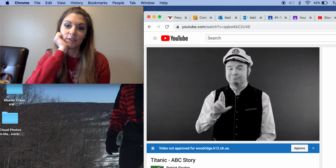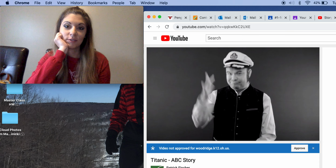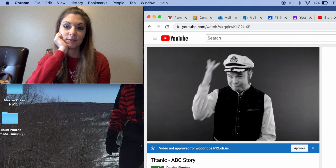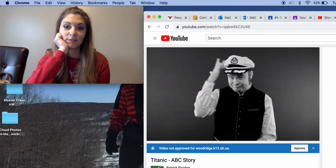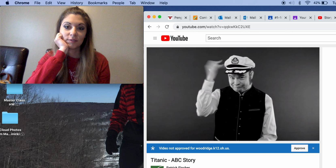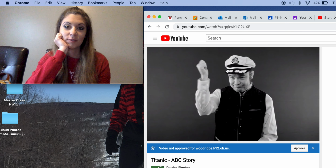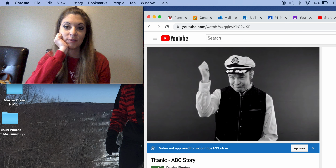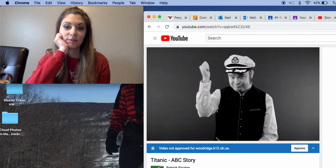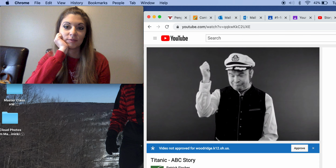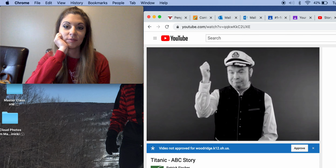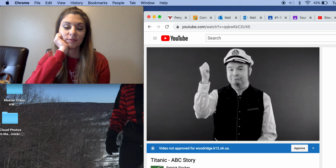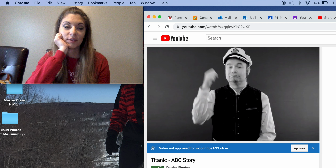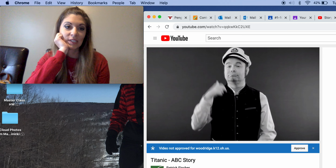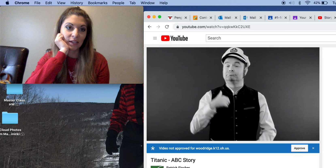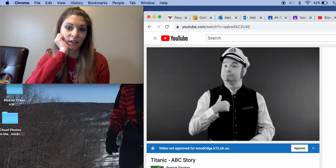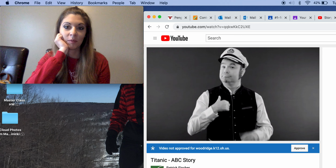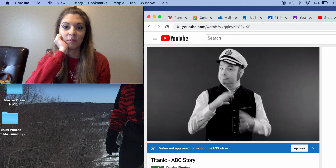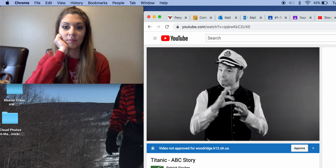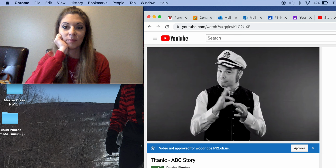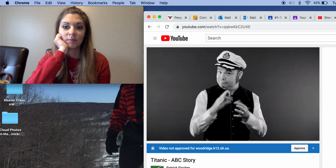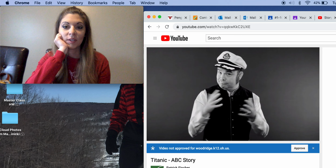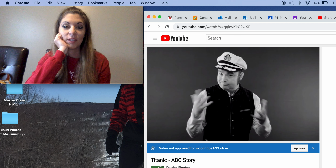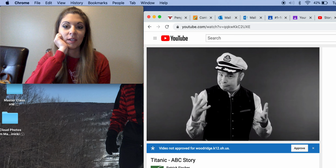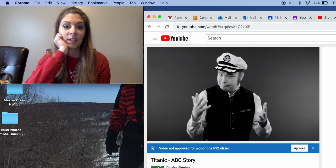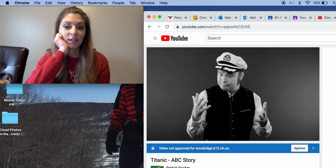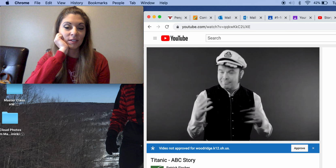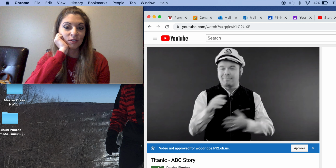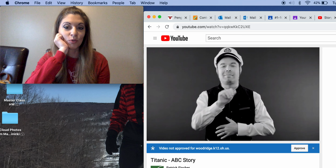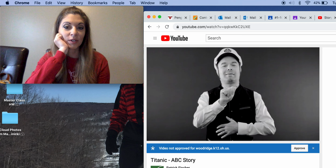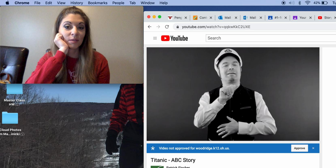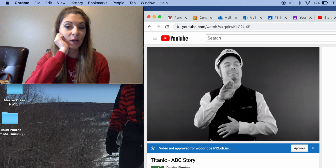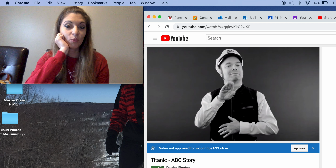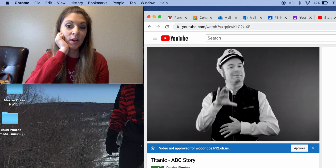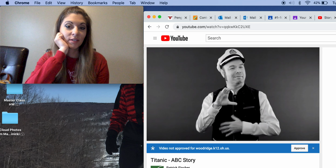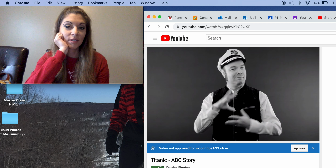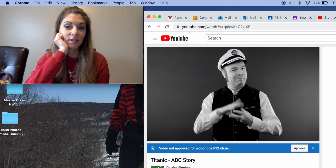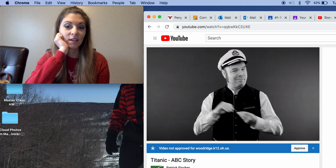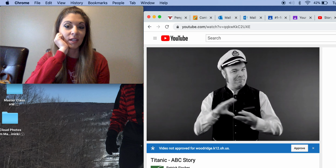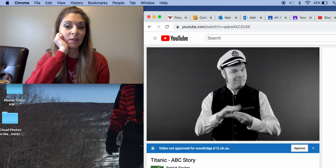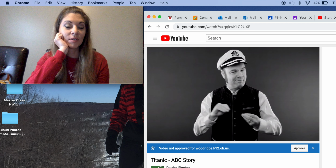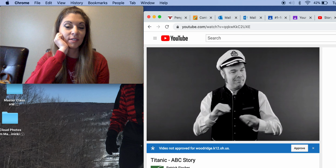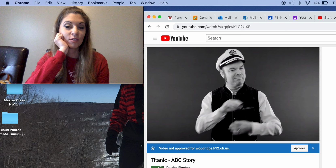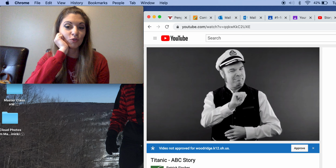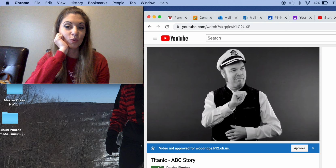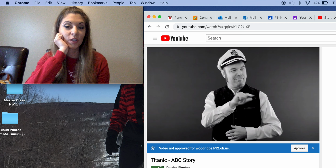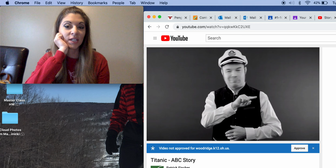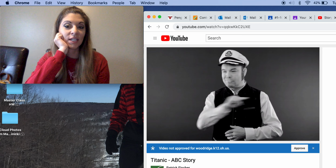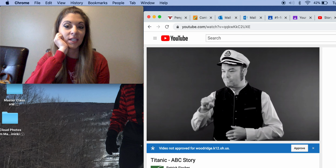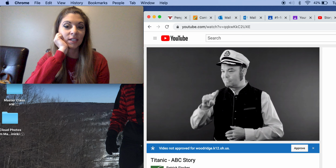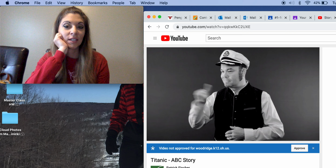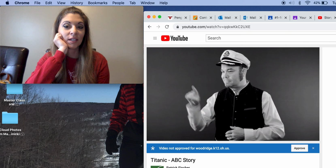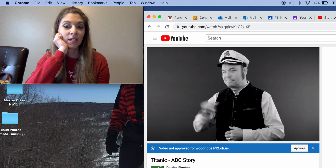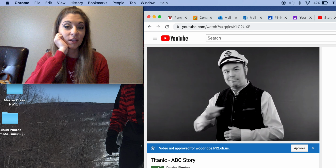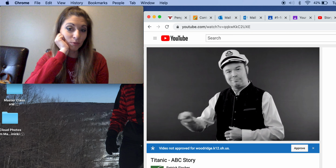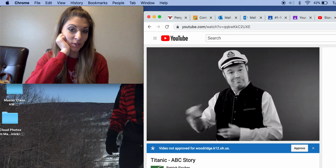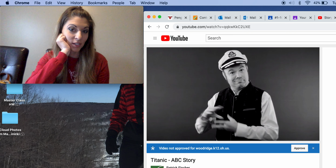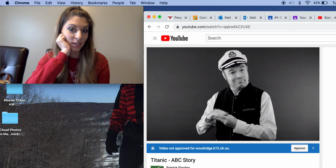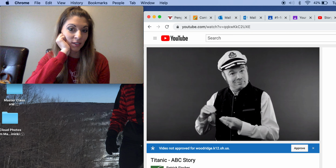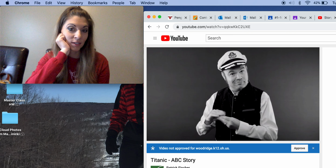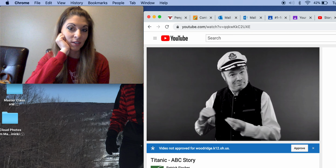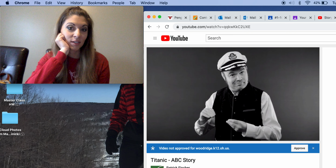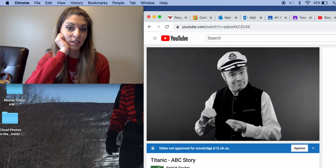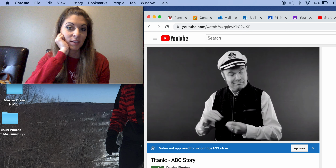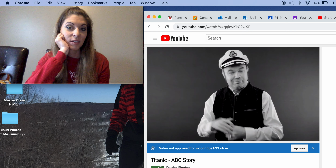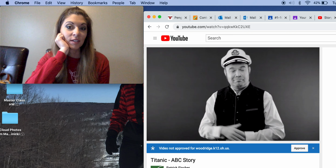Fisher. Sign name. And his story is about what? An ABC story, A through